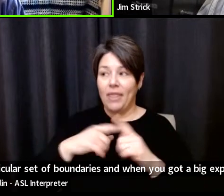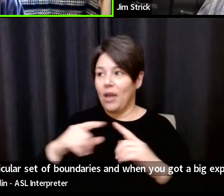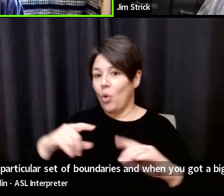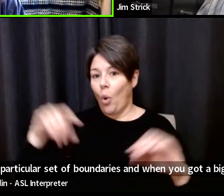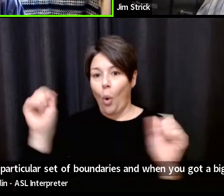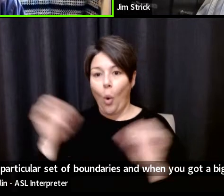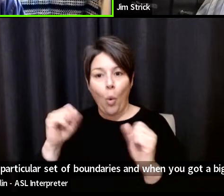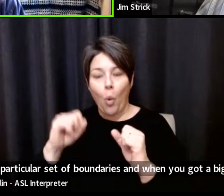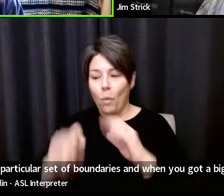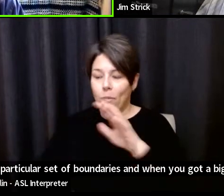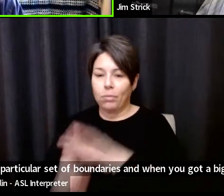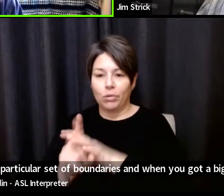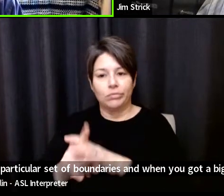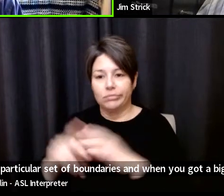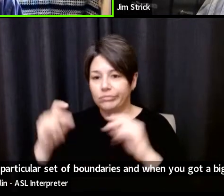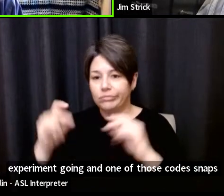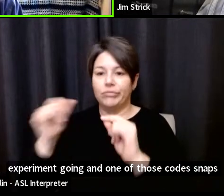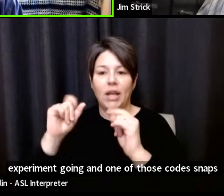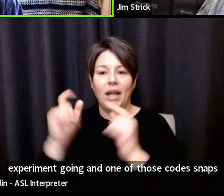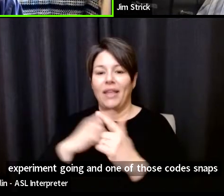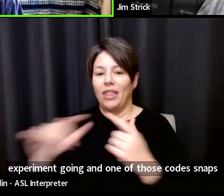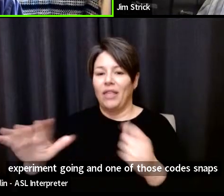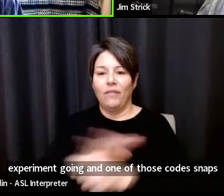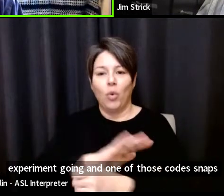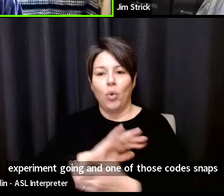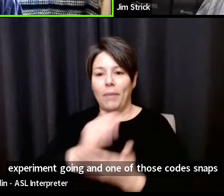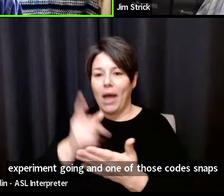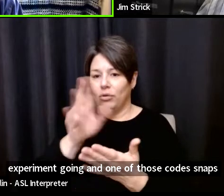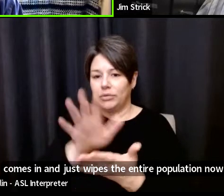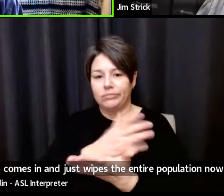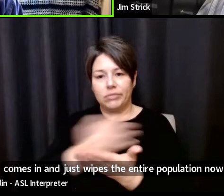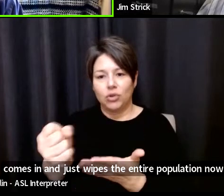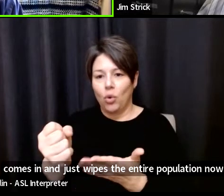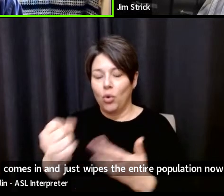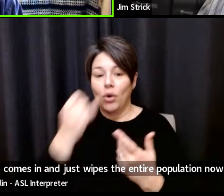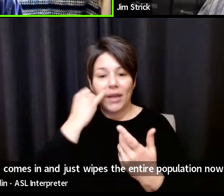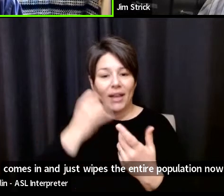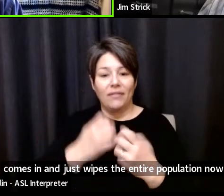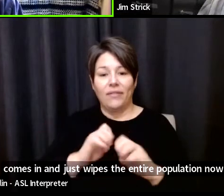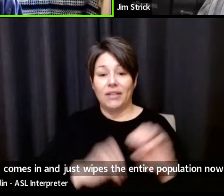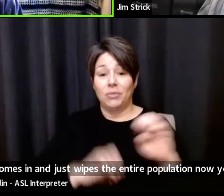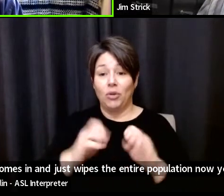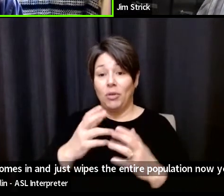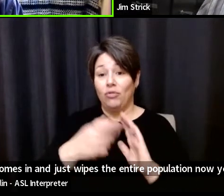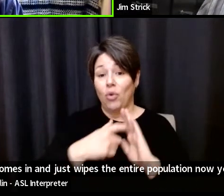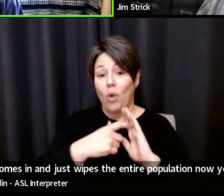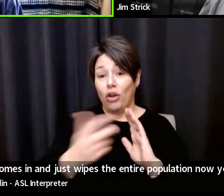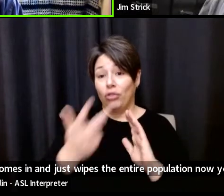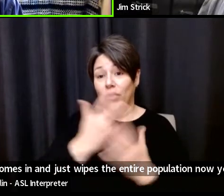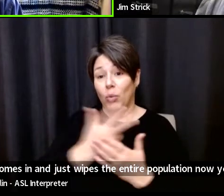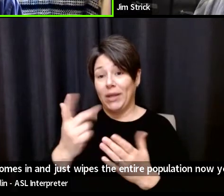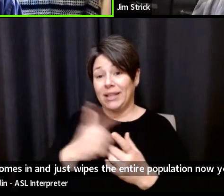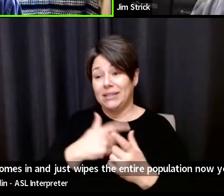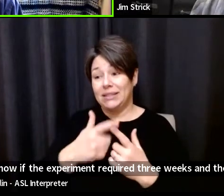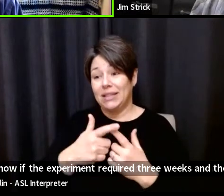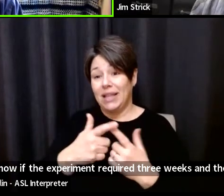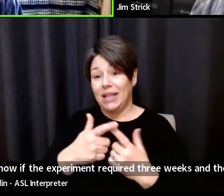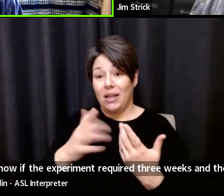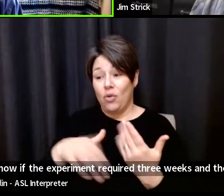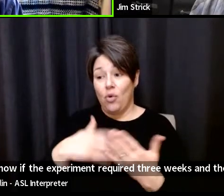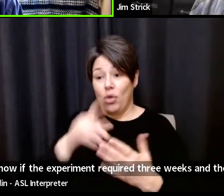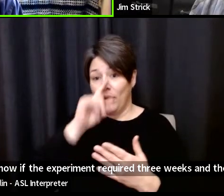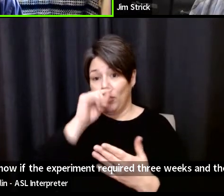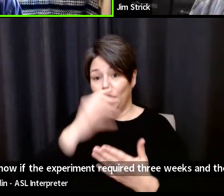comes in and just wipes the entire population out, if the experiment required 3 weeks and they're 2.5 weeks in, and then you lose all your